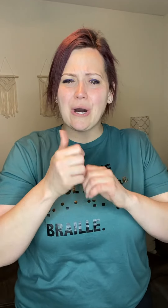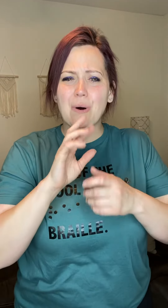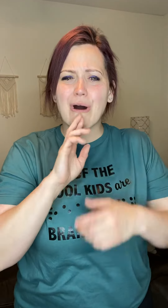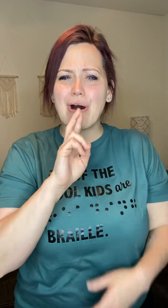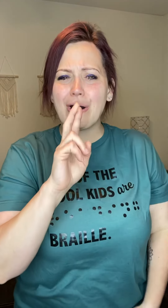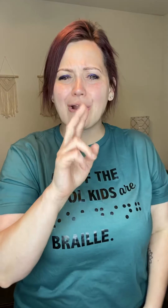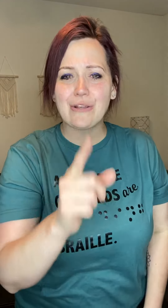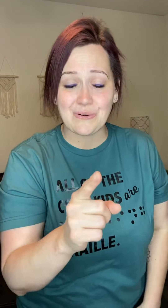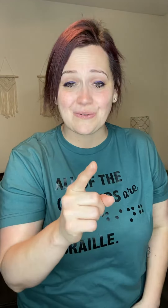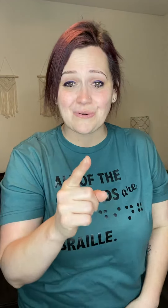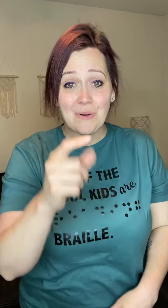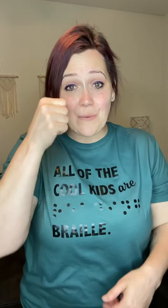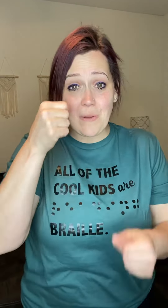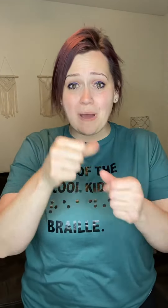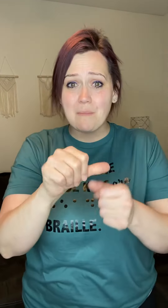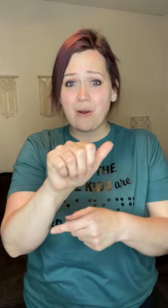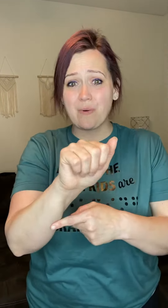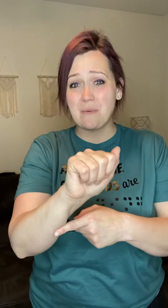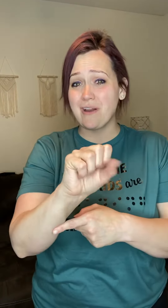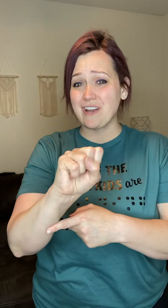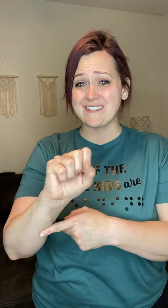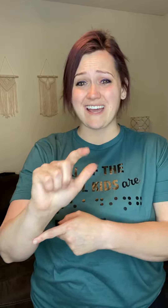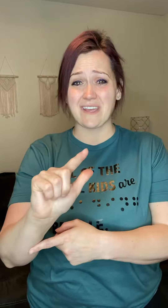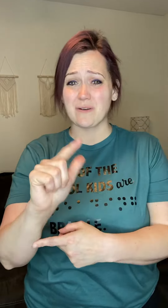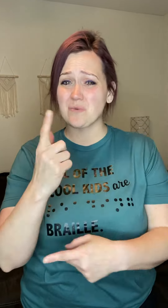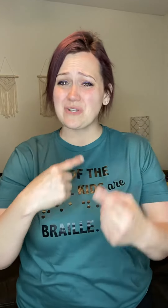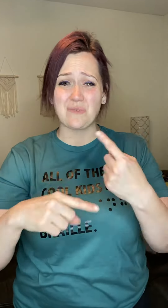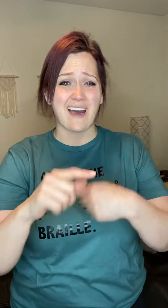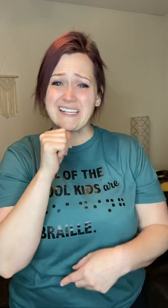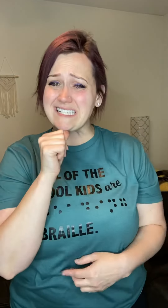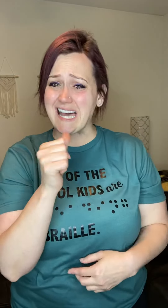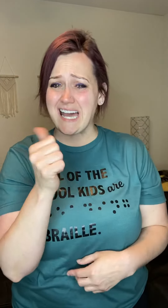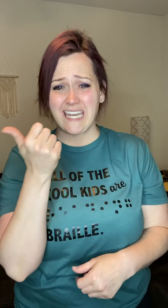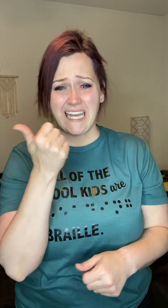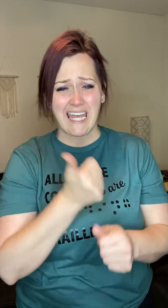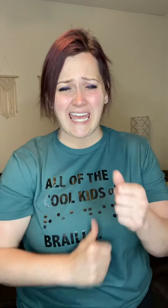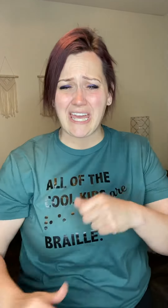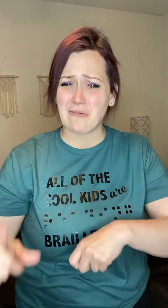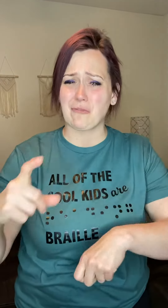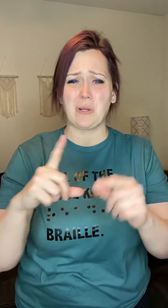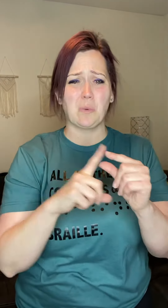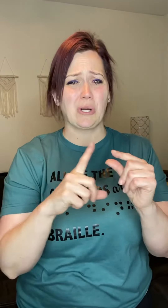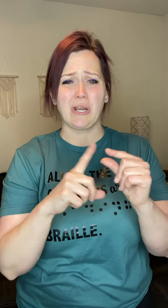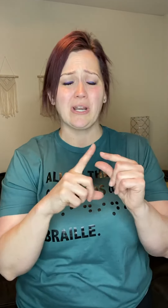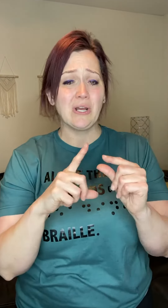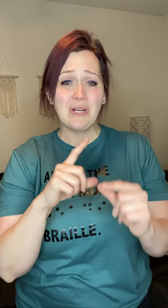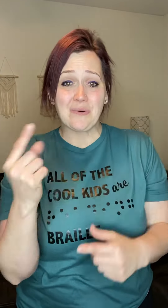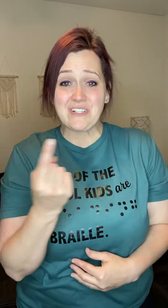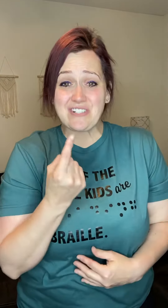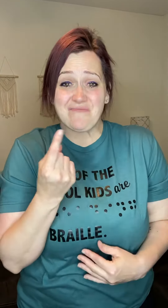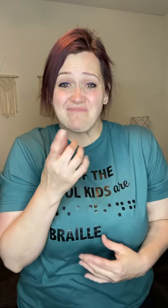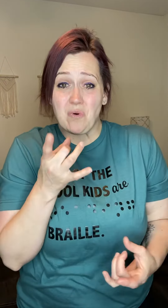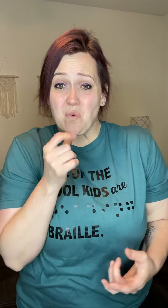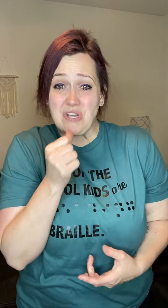how are you? Remember, with American Sign Language, we do not sign every word. We